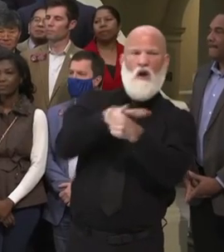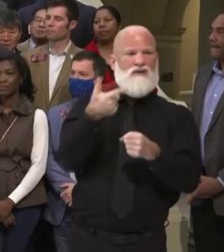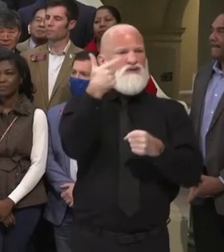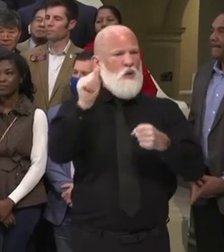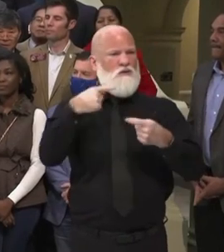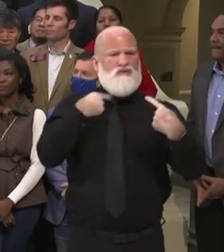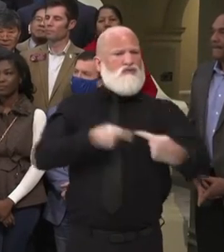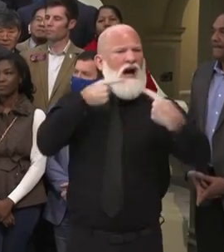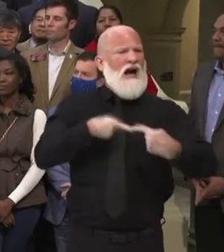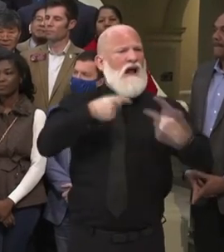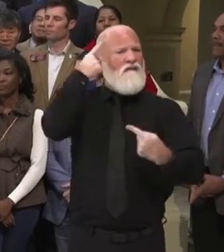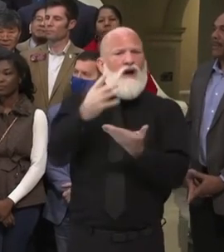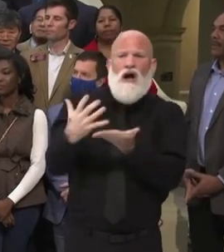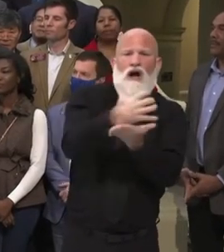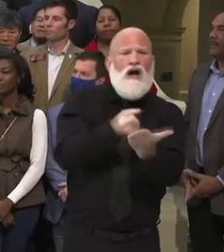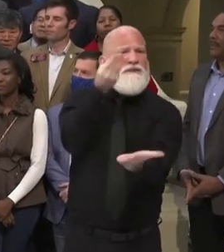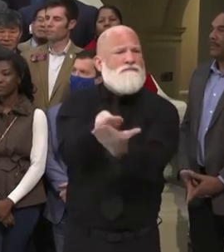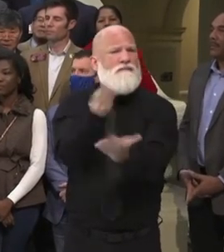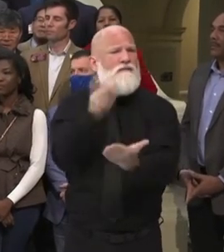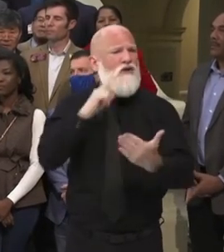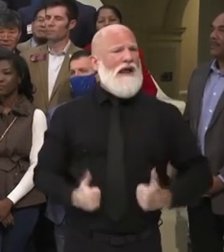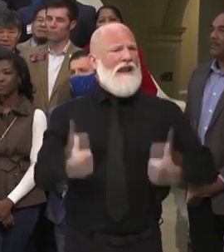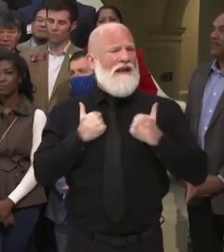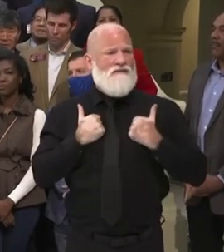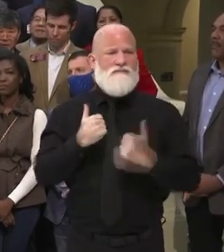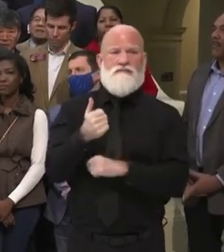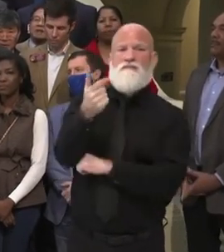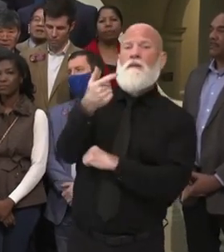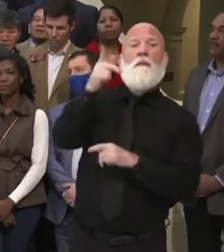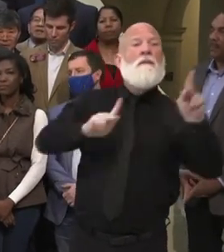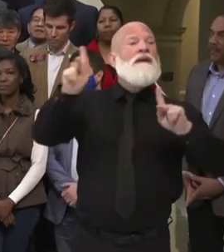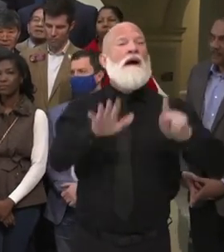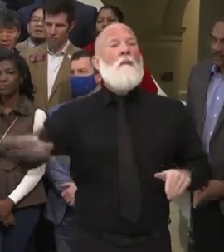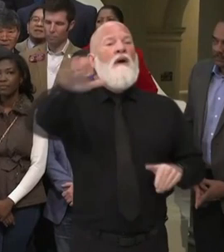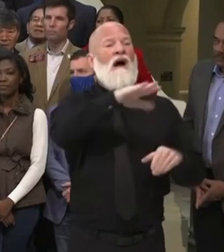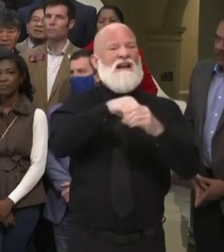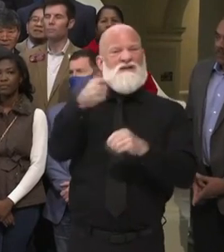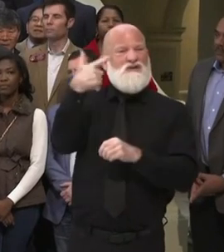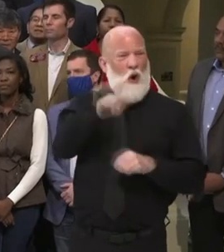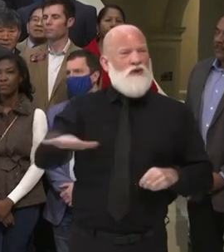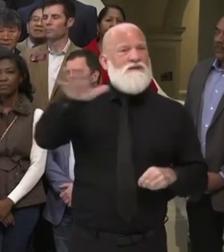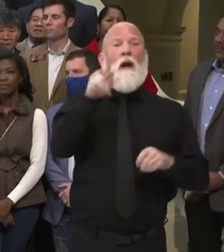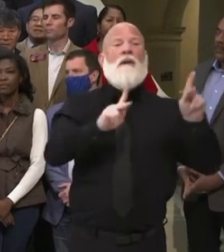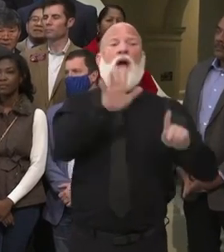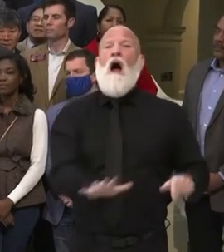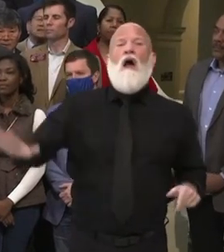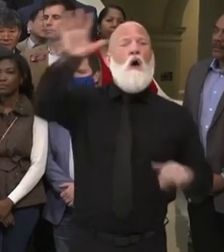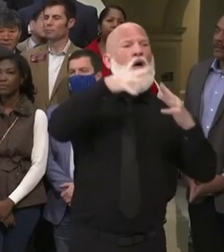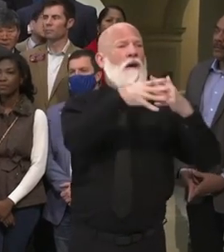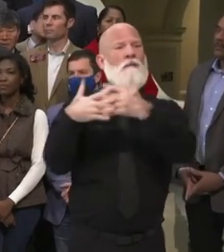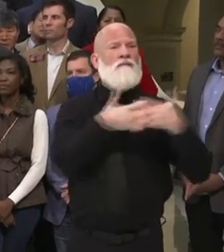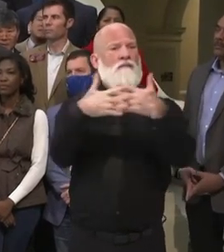Georgians and all Americans should know what this decision means. It means cancel culture and partisan